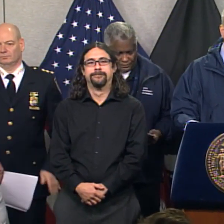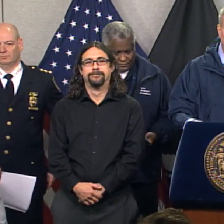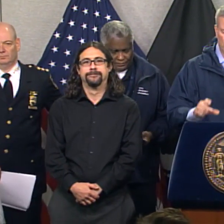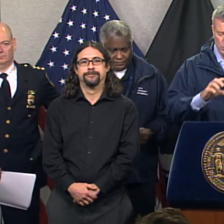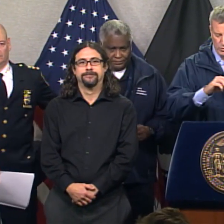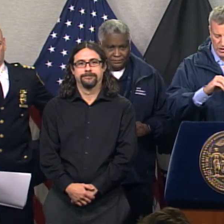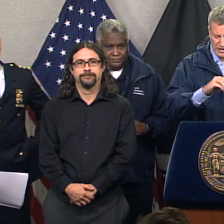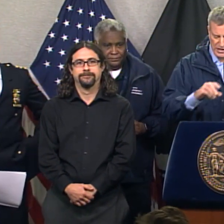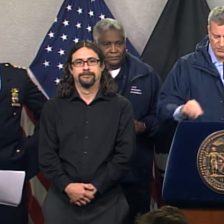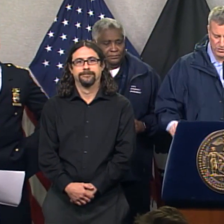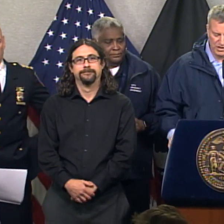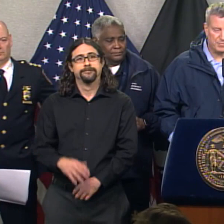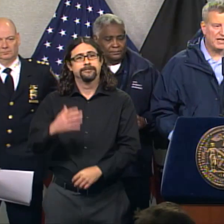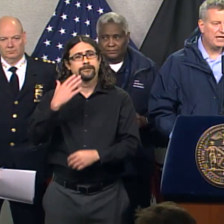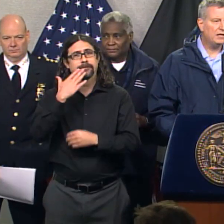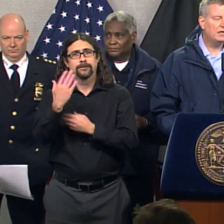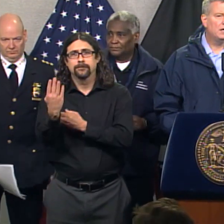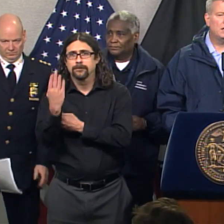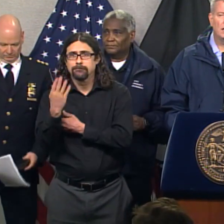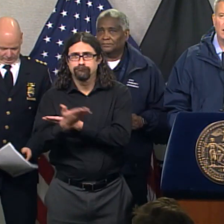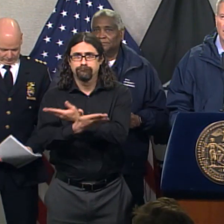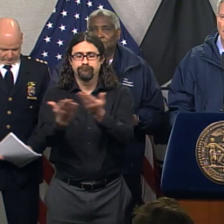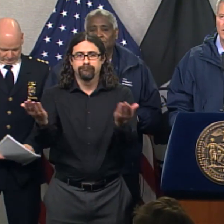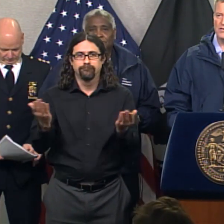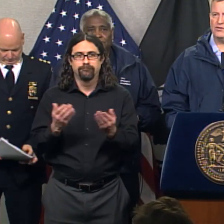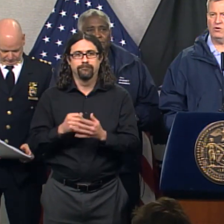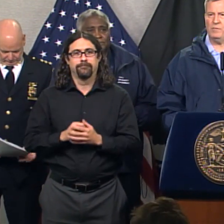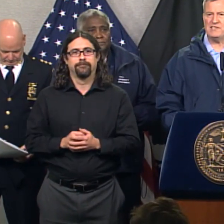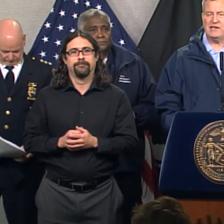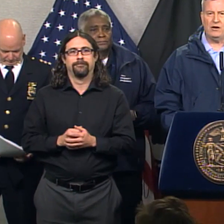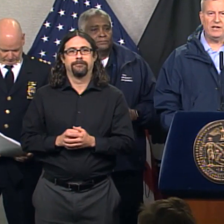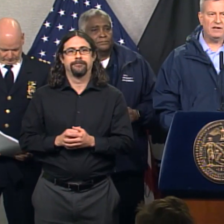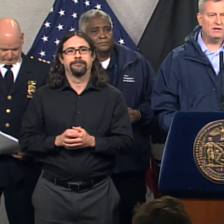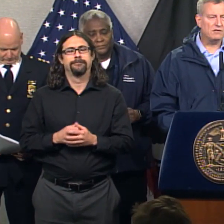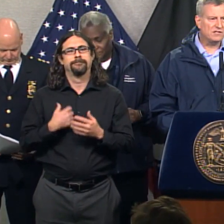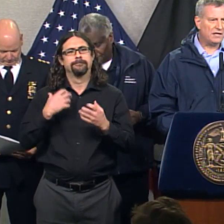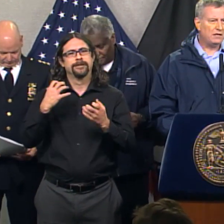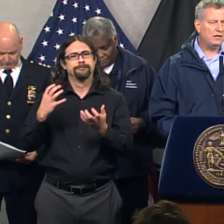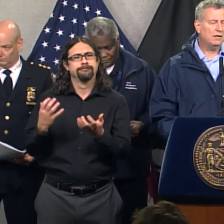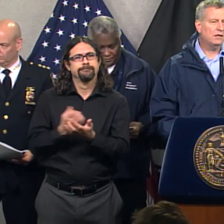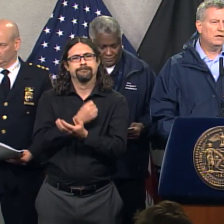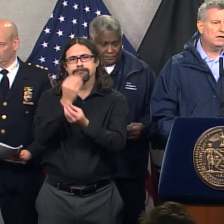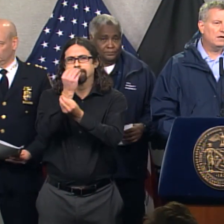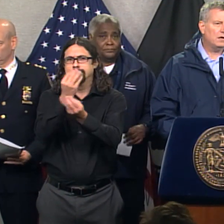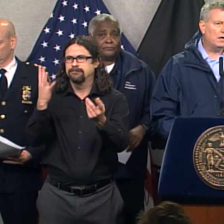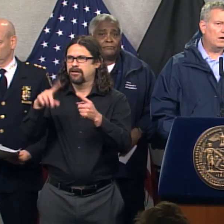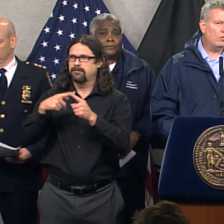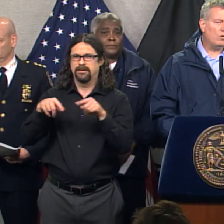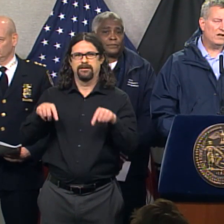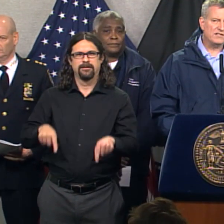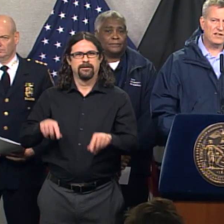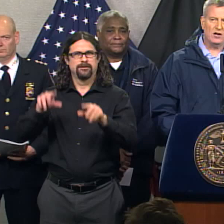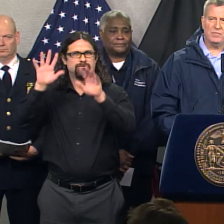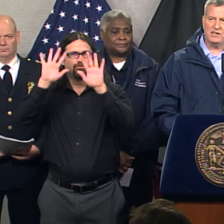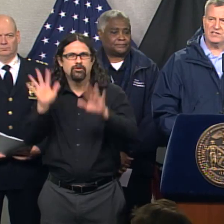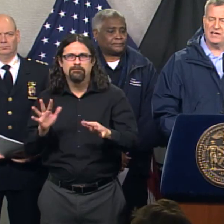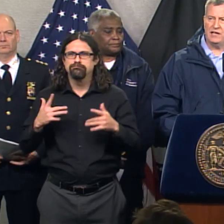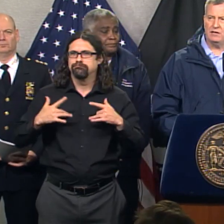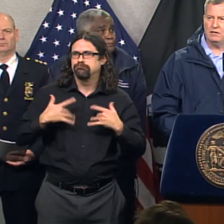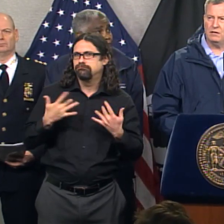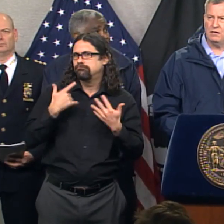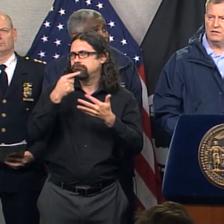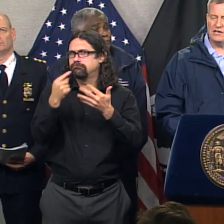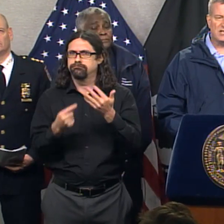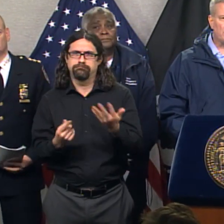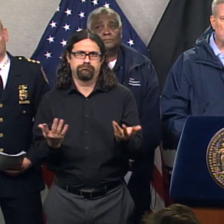Good morning, everyone. We want to give you an update on the storm that's now hitting our city. Want to start by